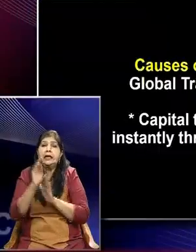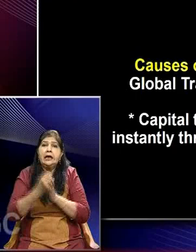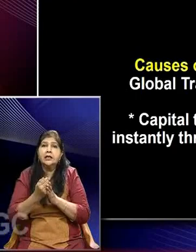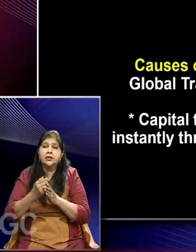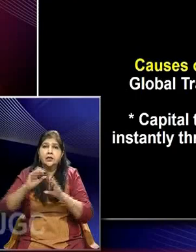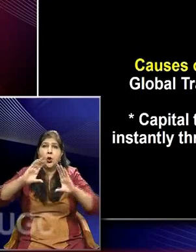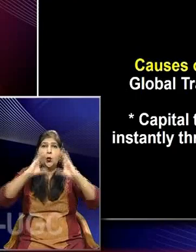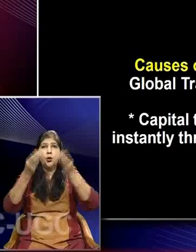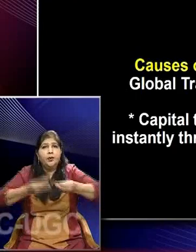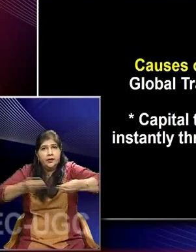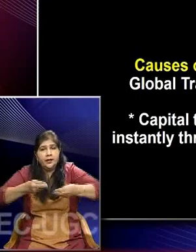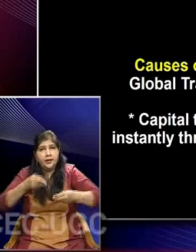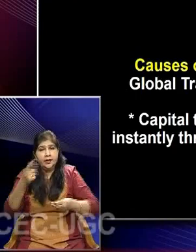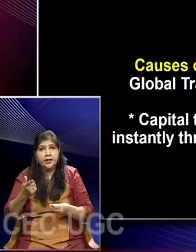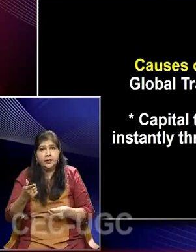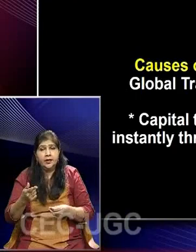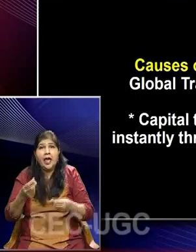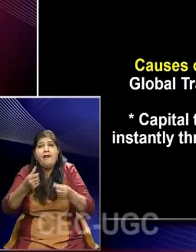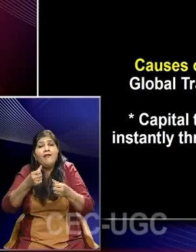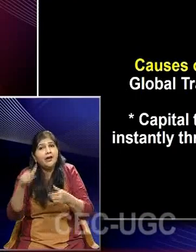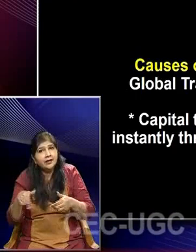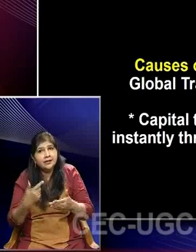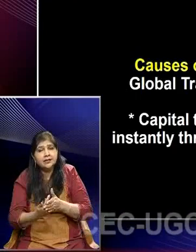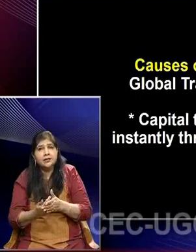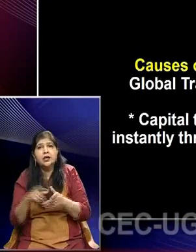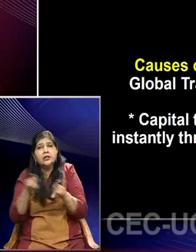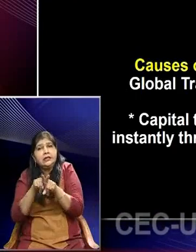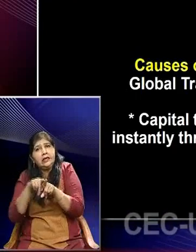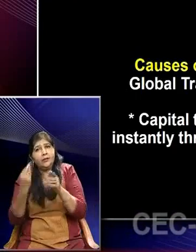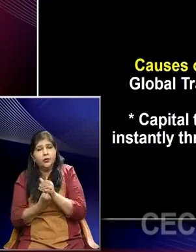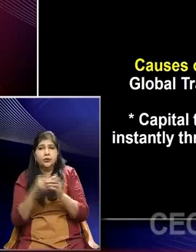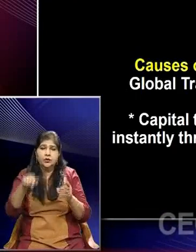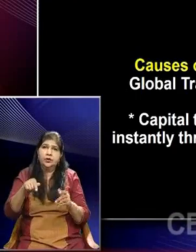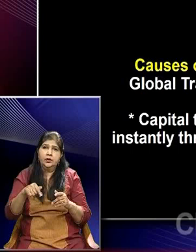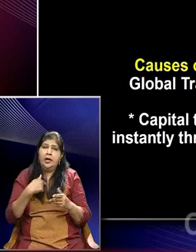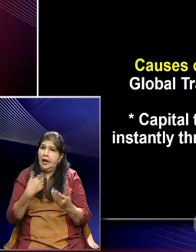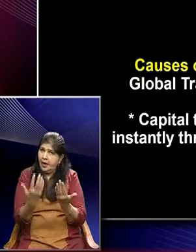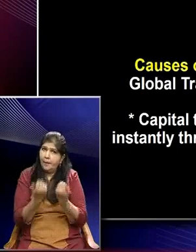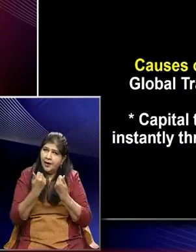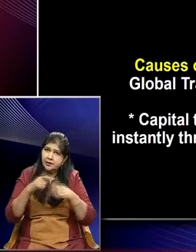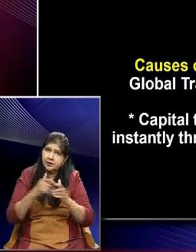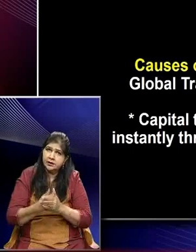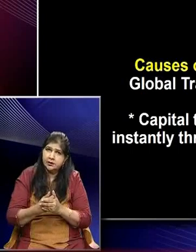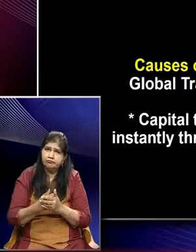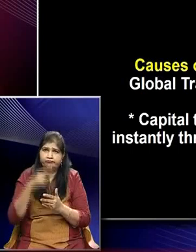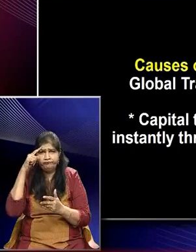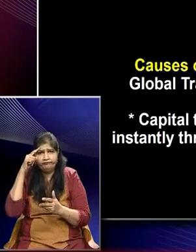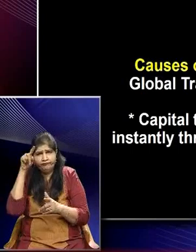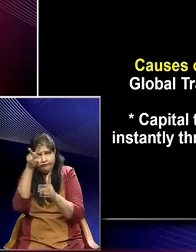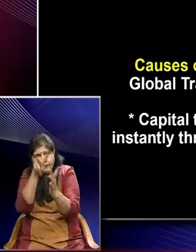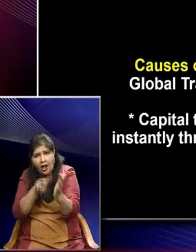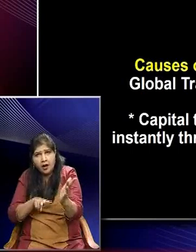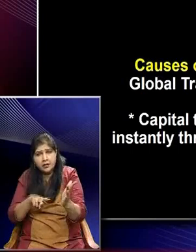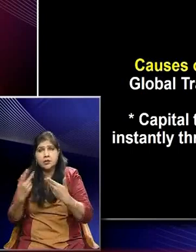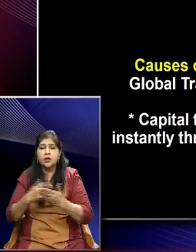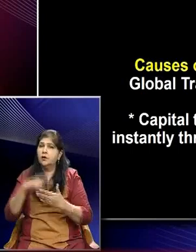global trade and finance also demands analysis. We